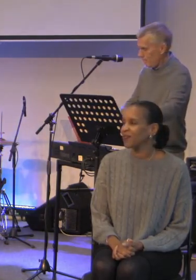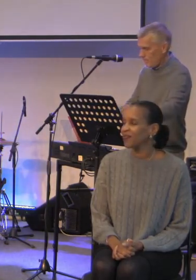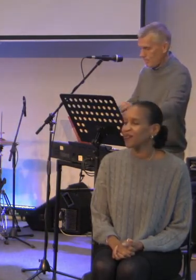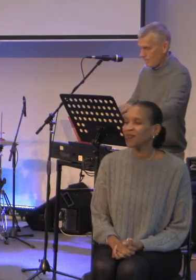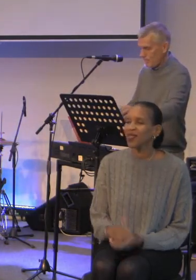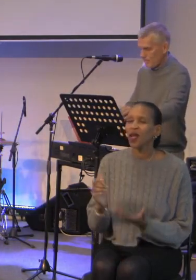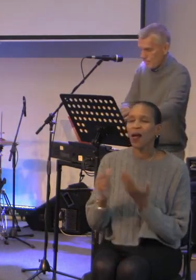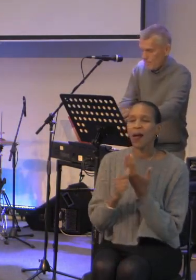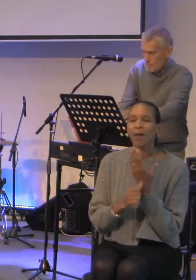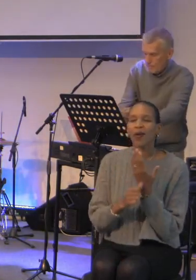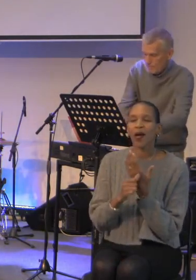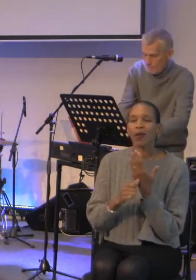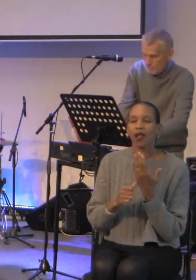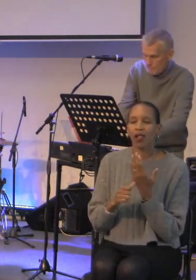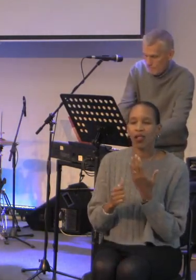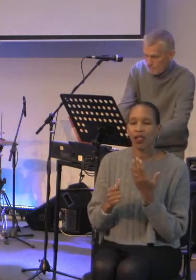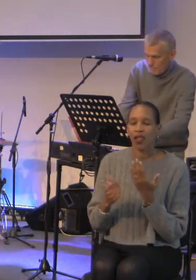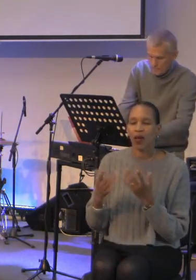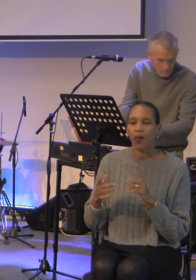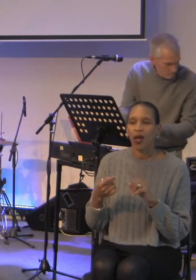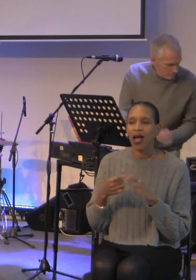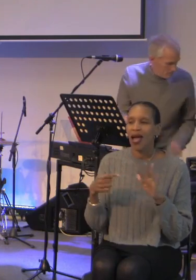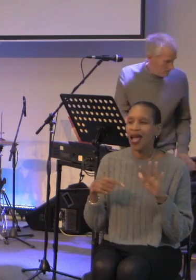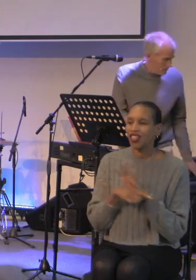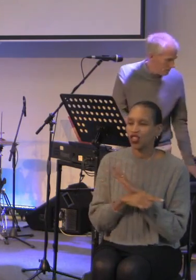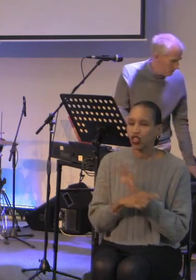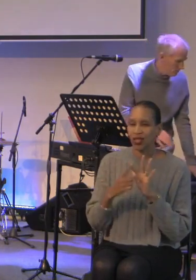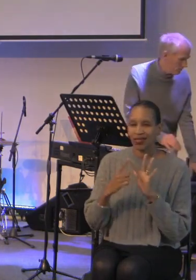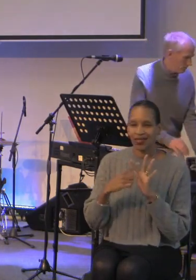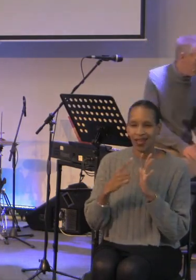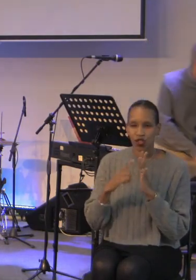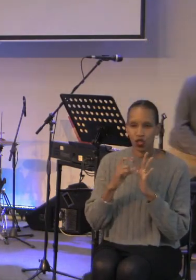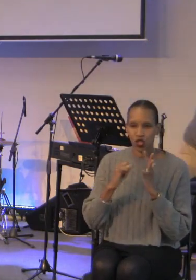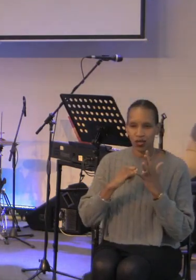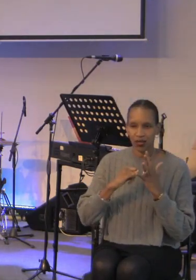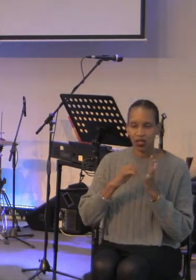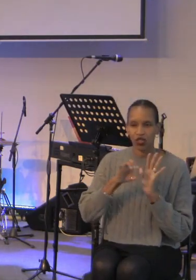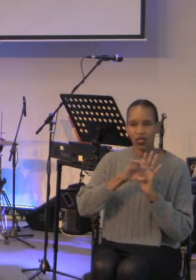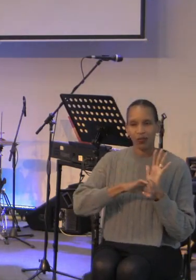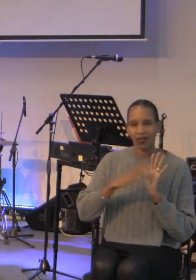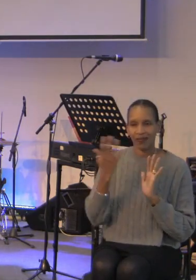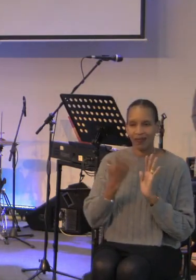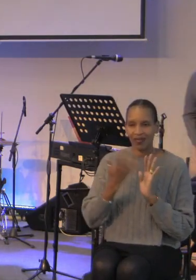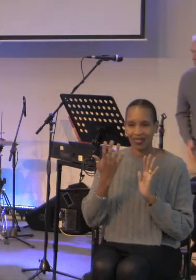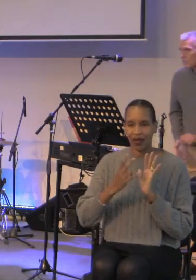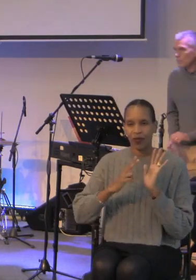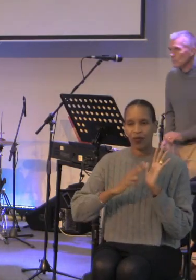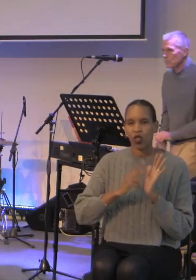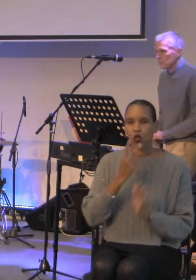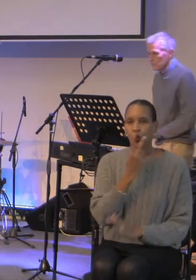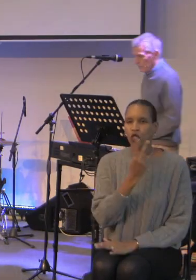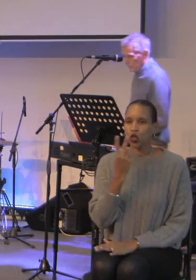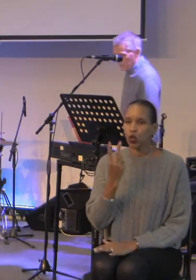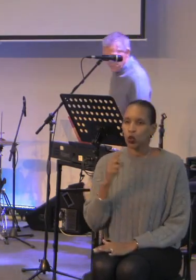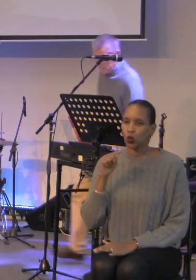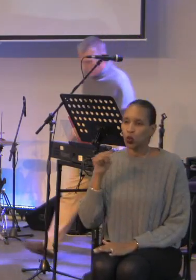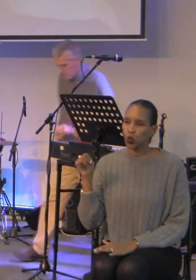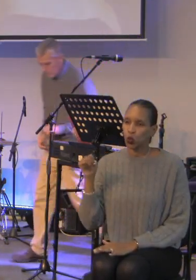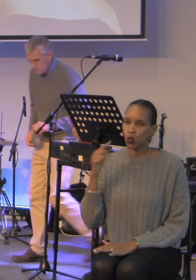The Bible reading is taken from Exodus 15, verses 22 to 27.